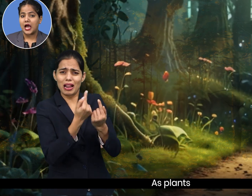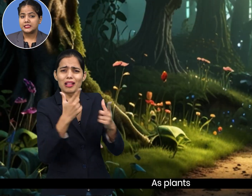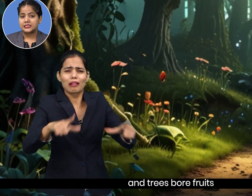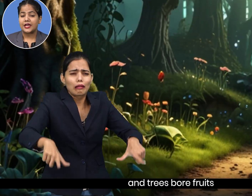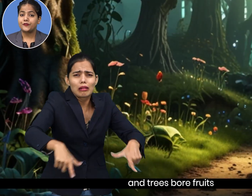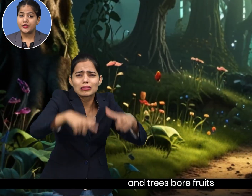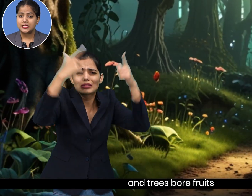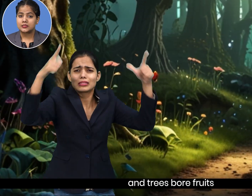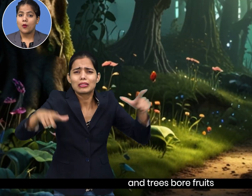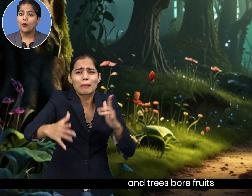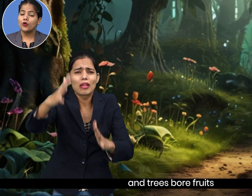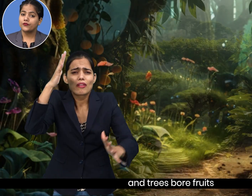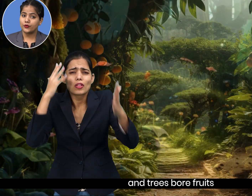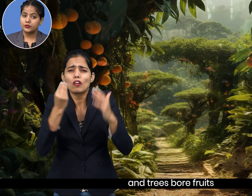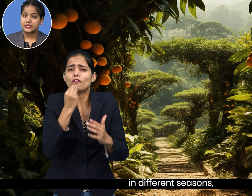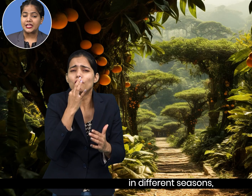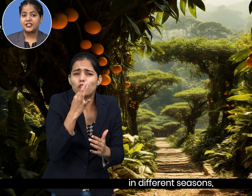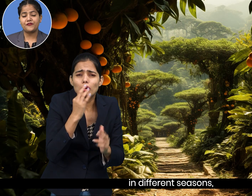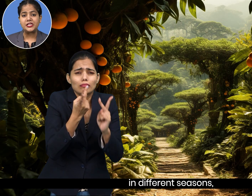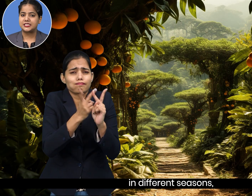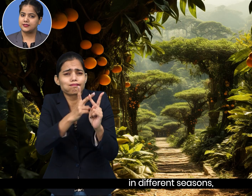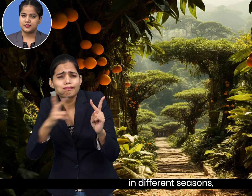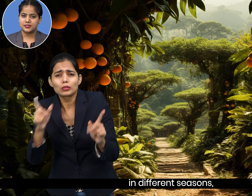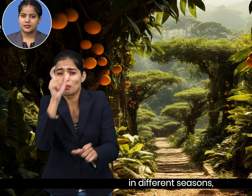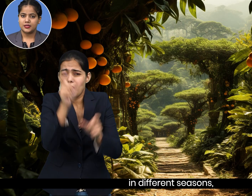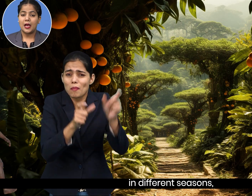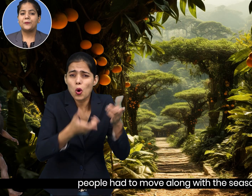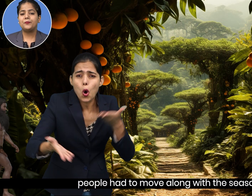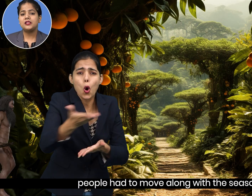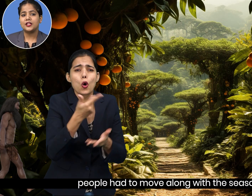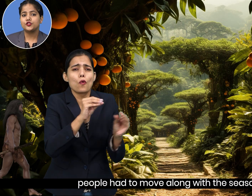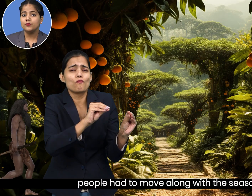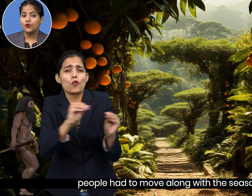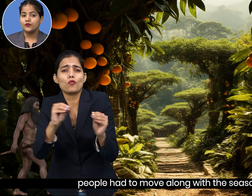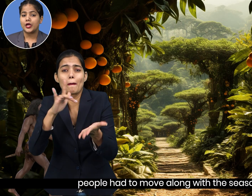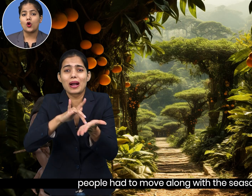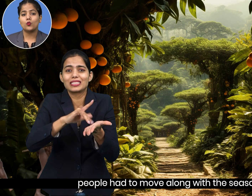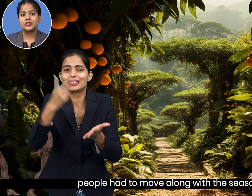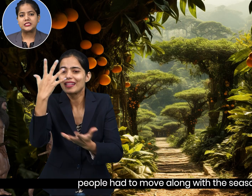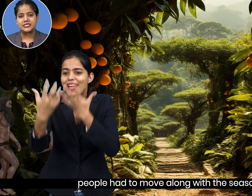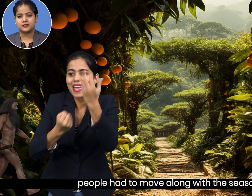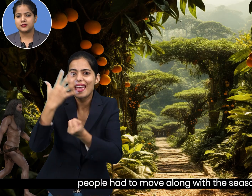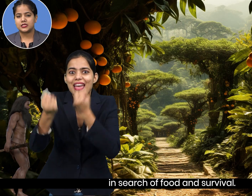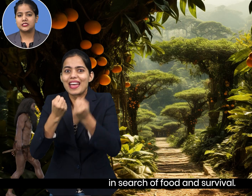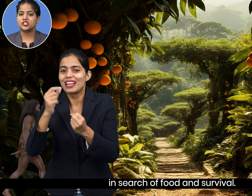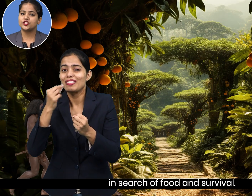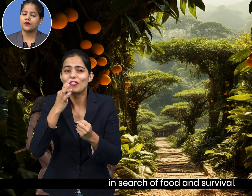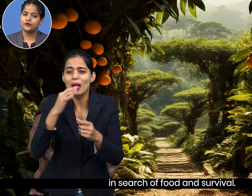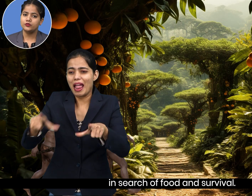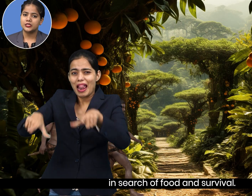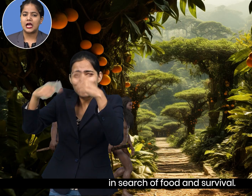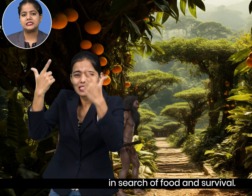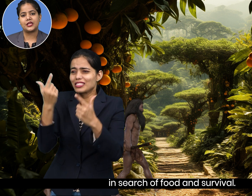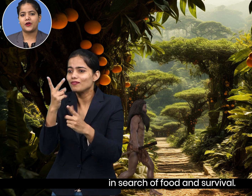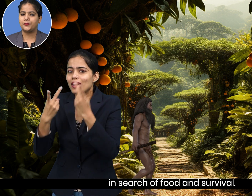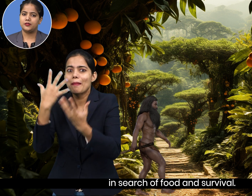As plants and trees bore fruits in different seasons, people had to move along with the seasons in search of